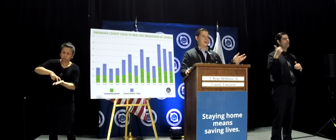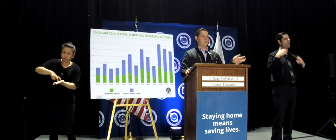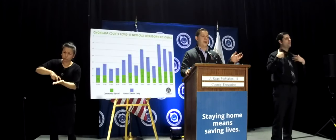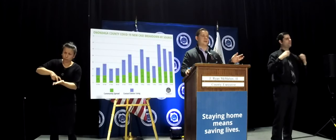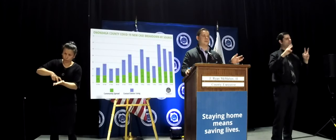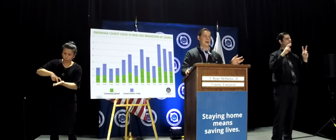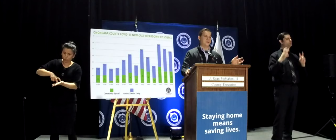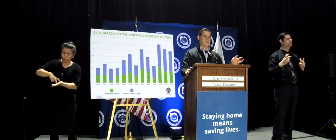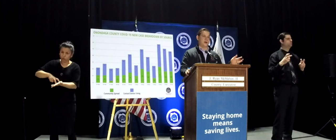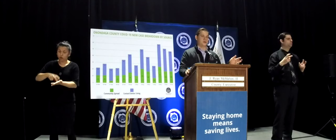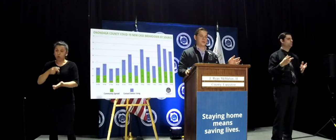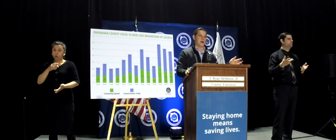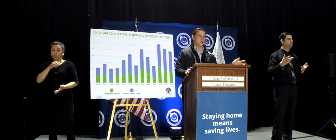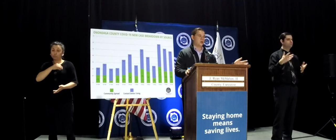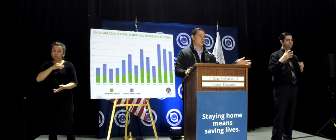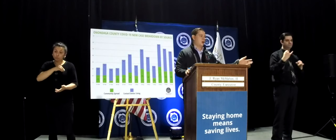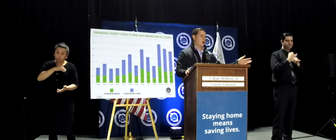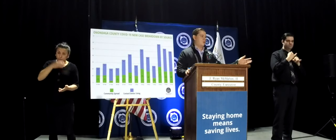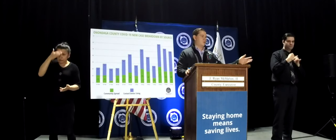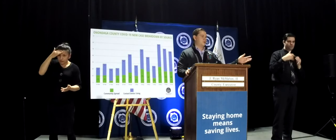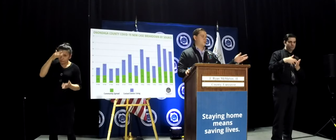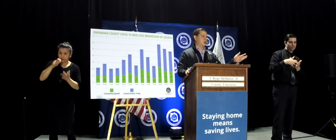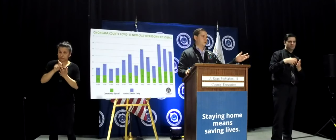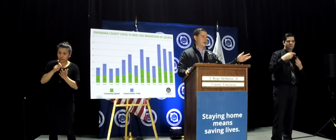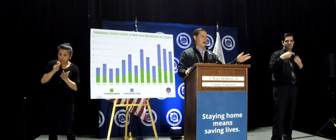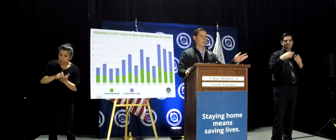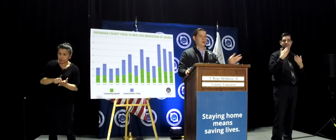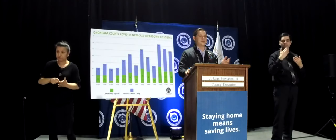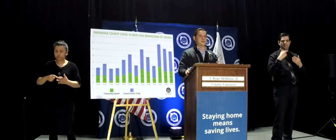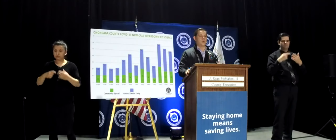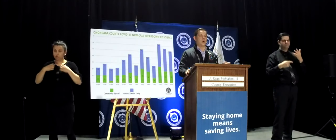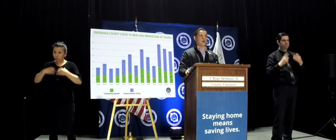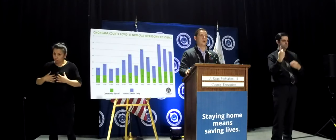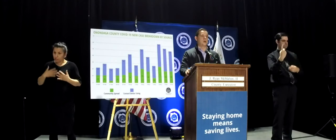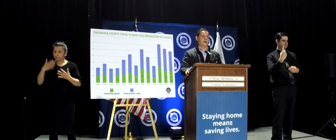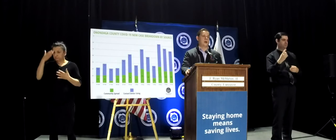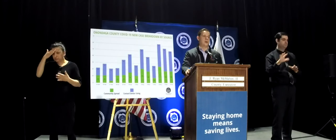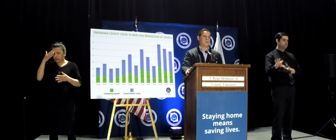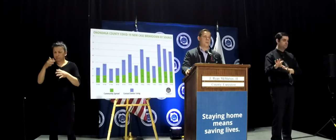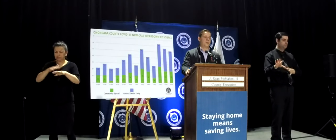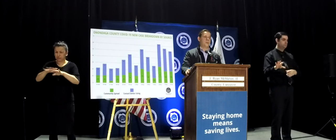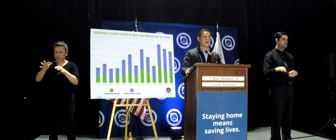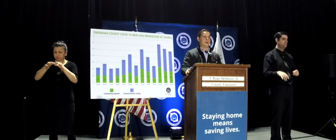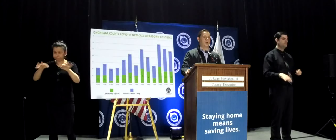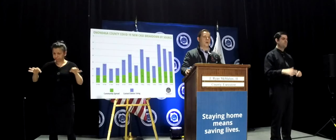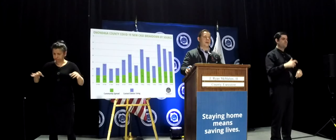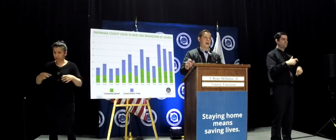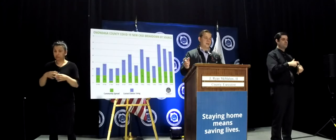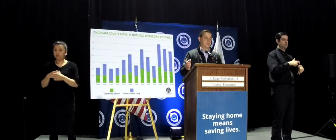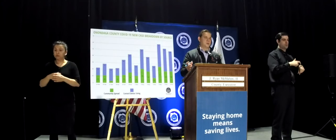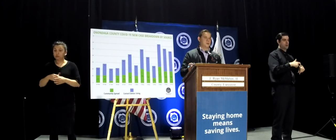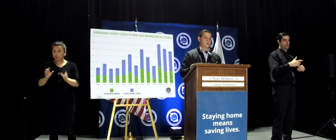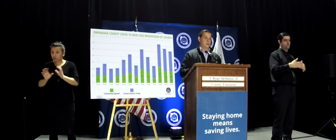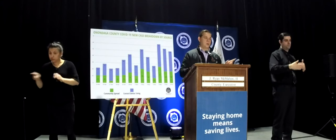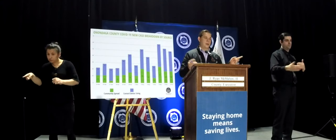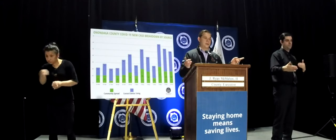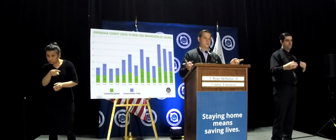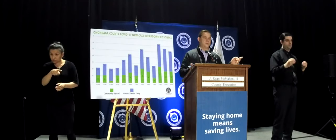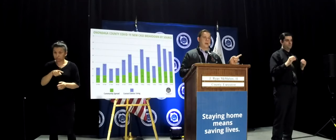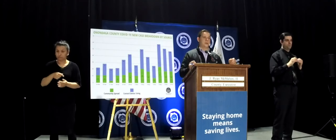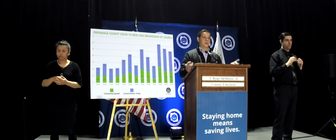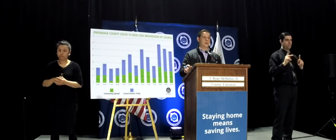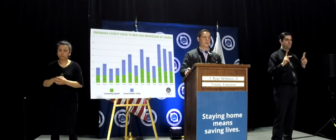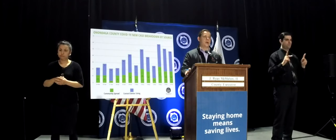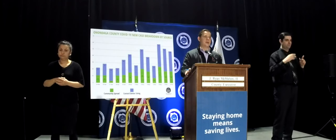who has been impacted by this virus now, for this period of time, we're going to see more people going to the hospital too. So